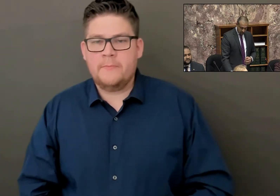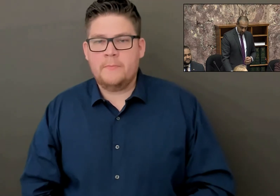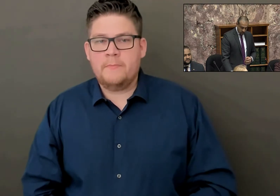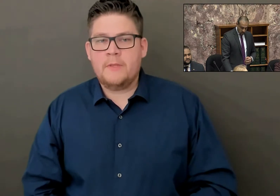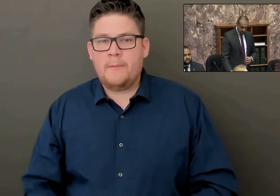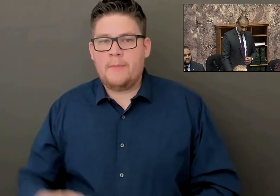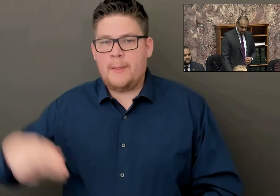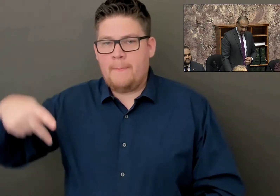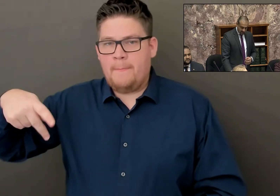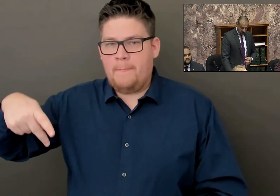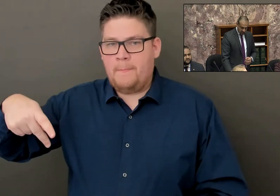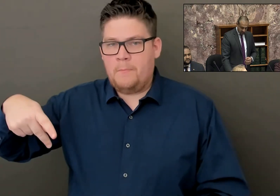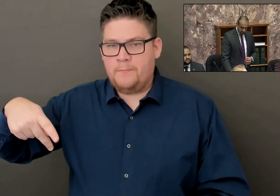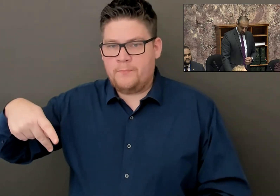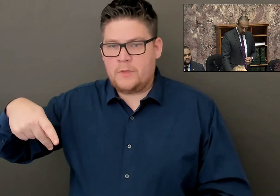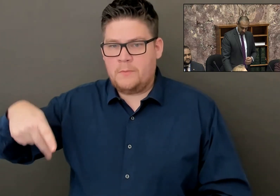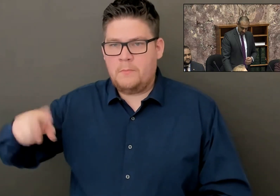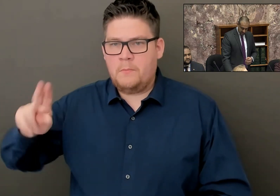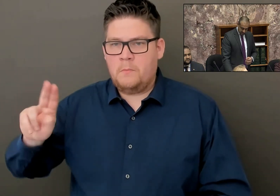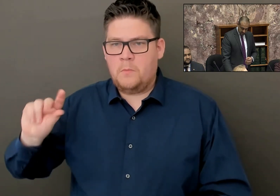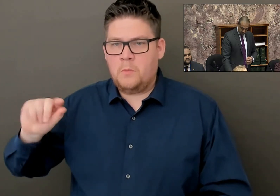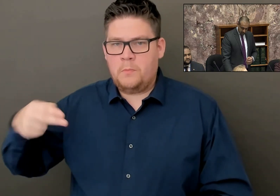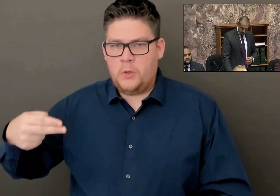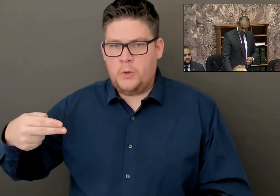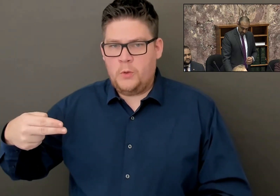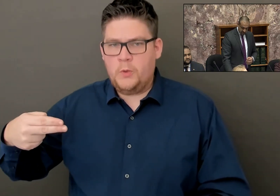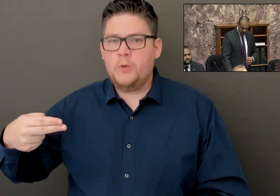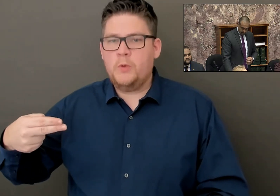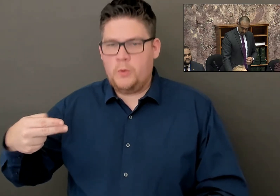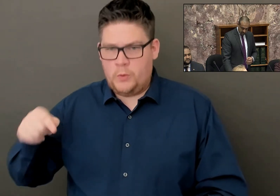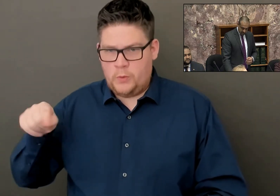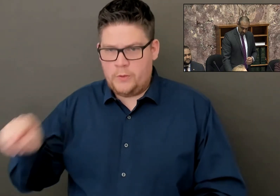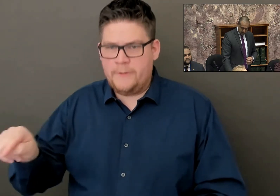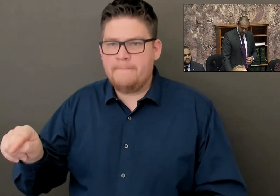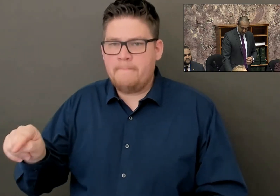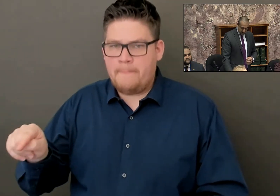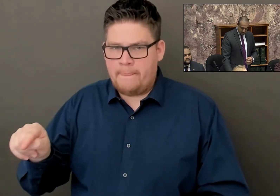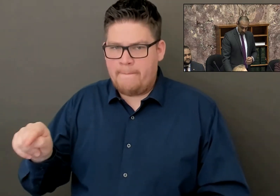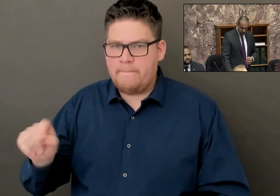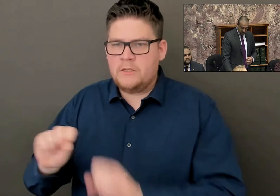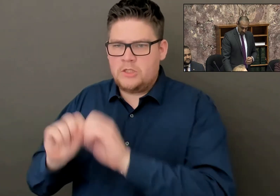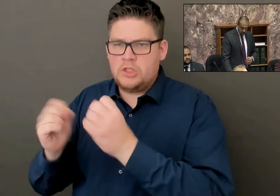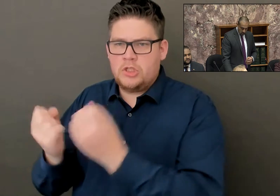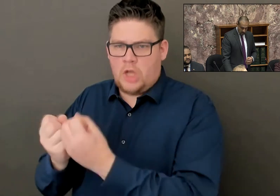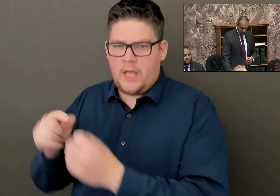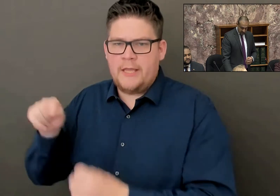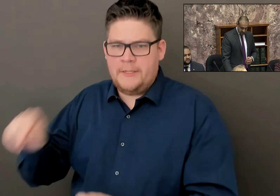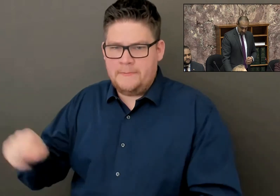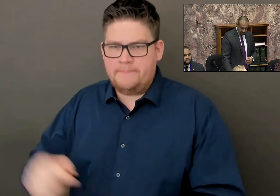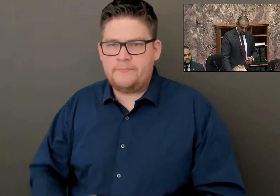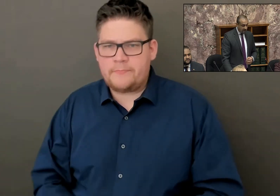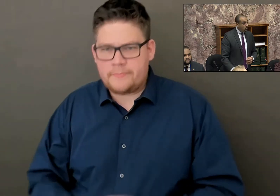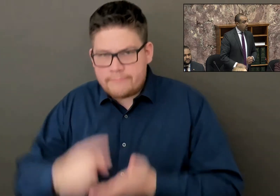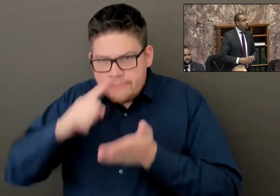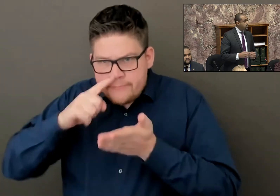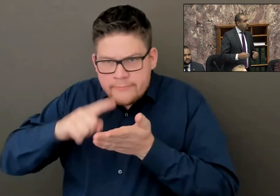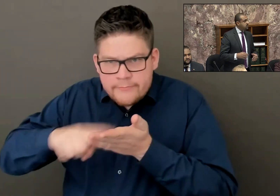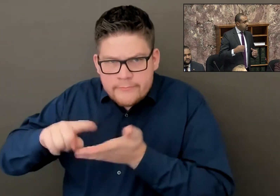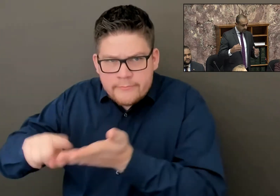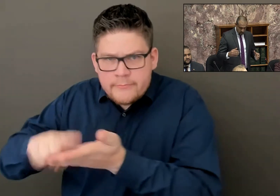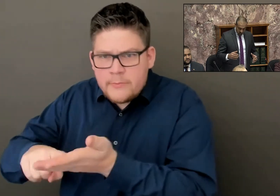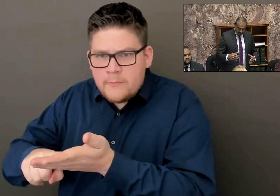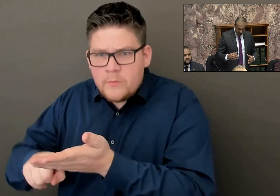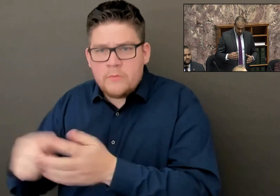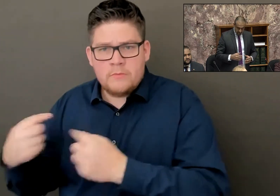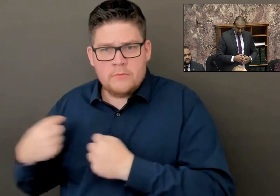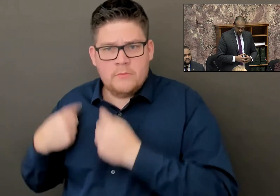review of New York and Seattle, and they found over the last 15 years that they could find no evidence that with sprinkler